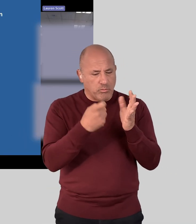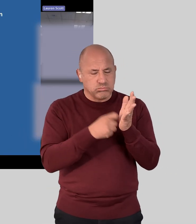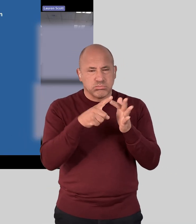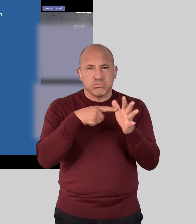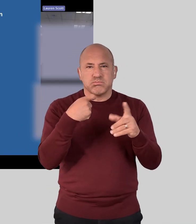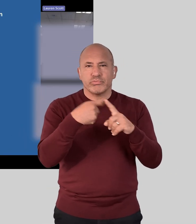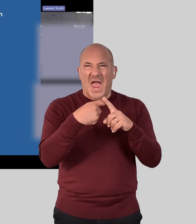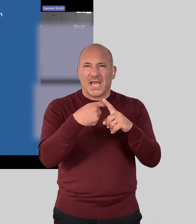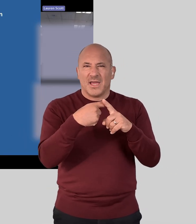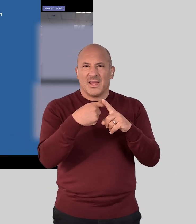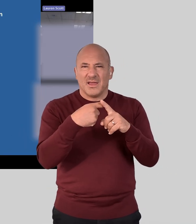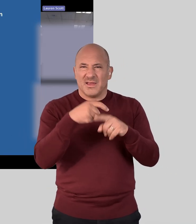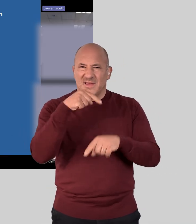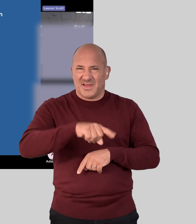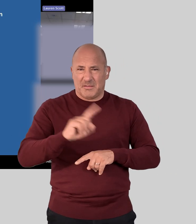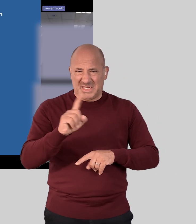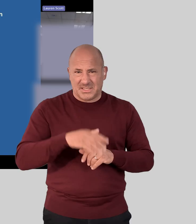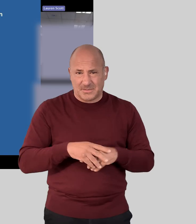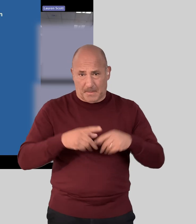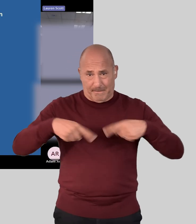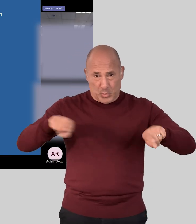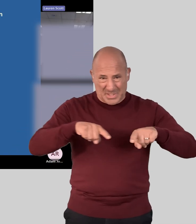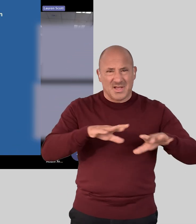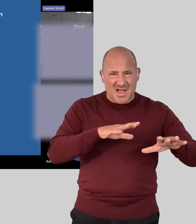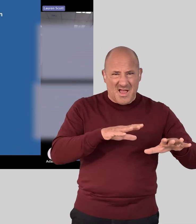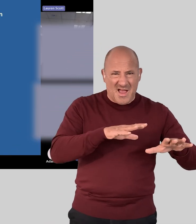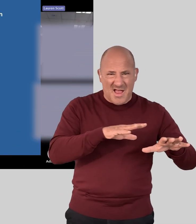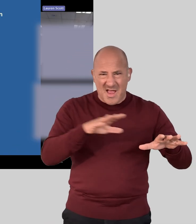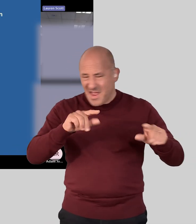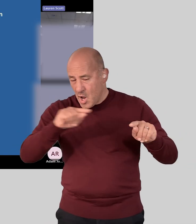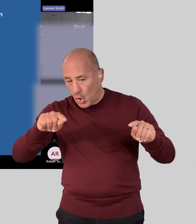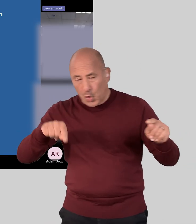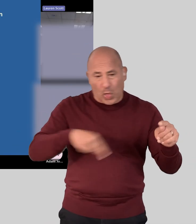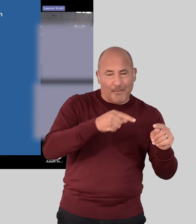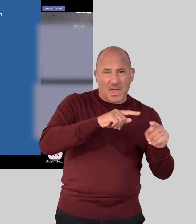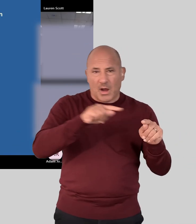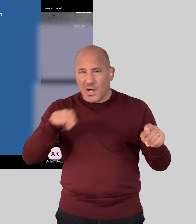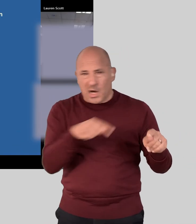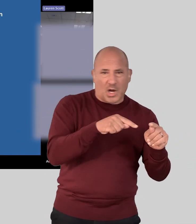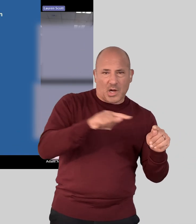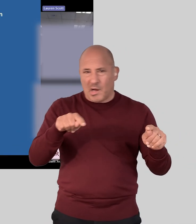created something called the break, which is in music where they would kind of